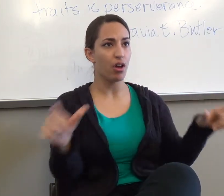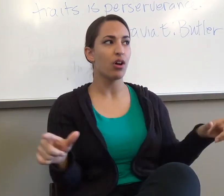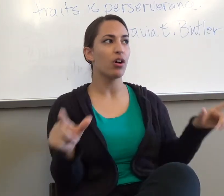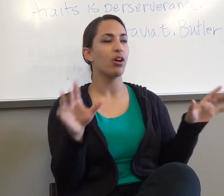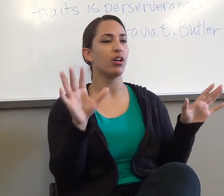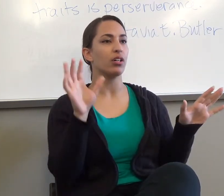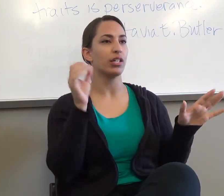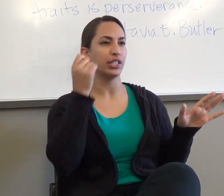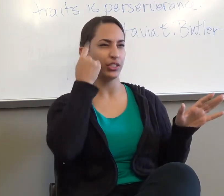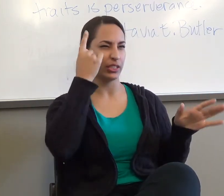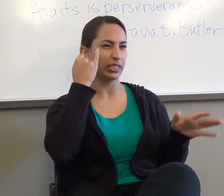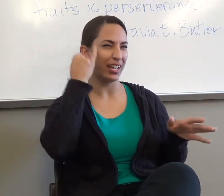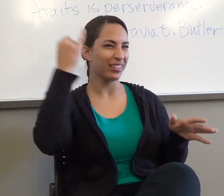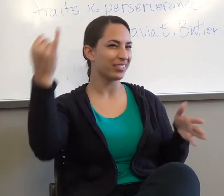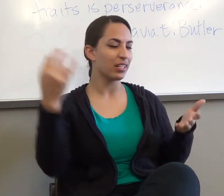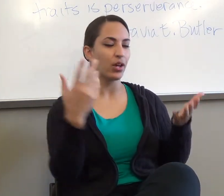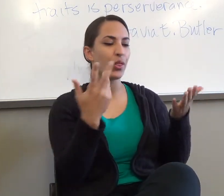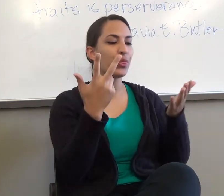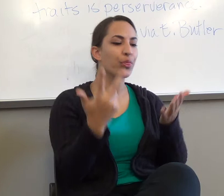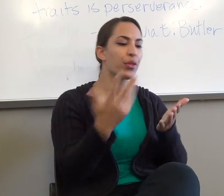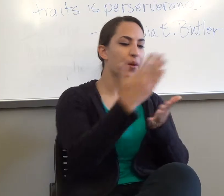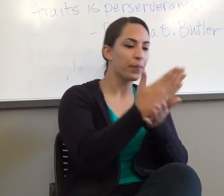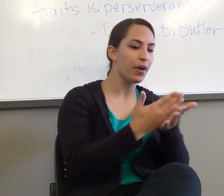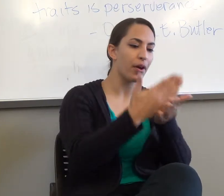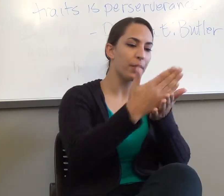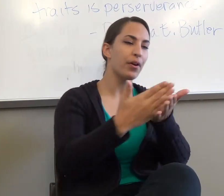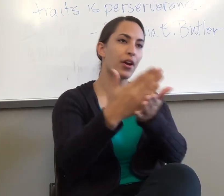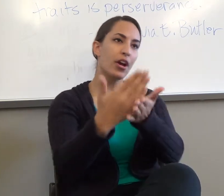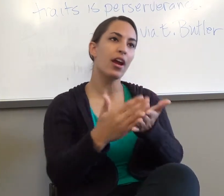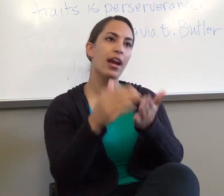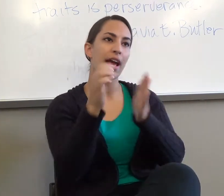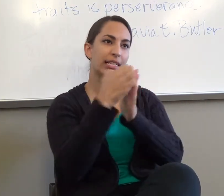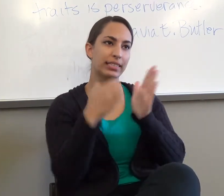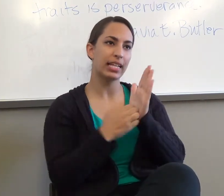what a three-part essay map should look like.